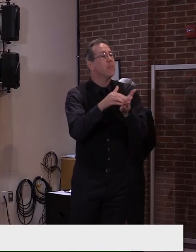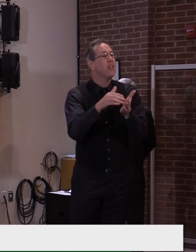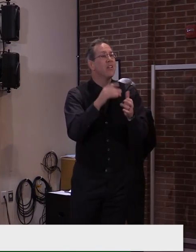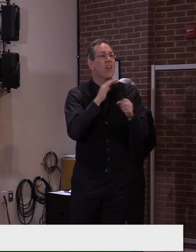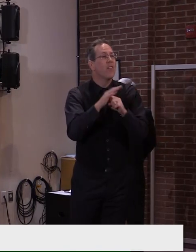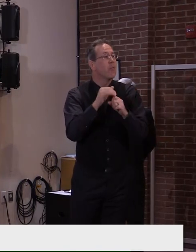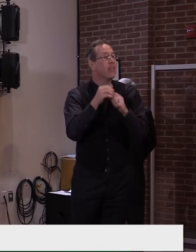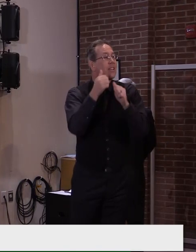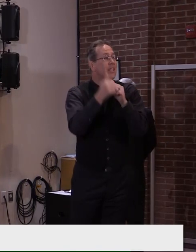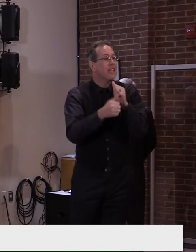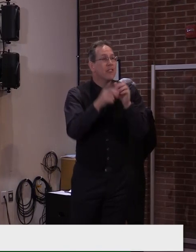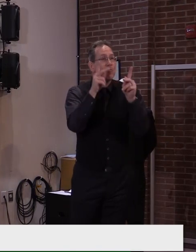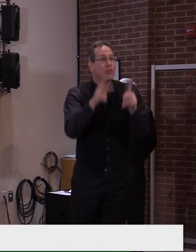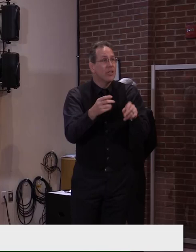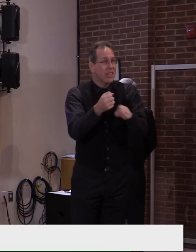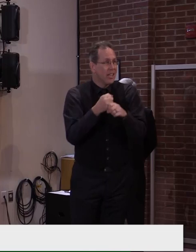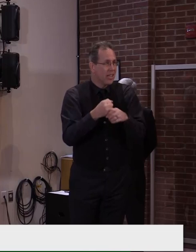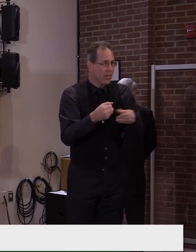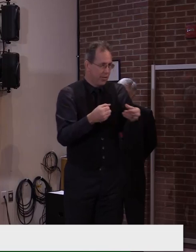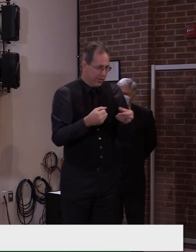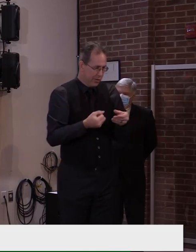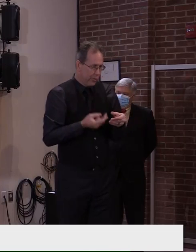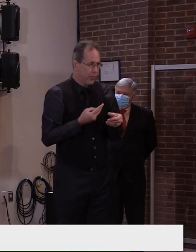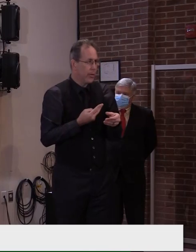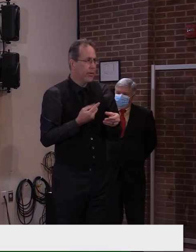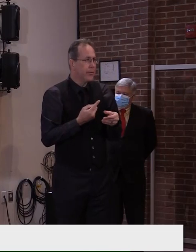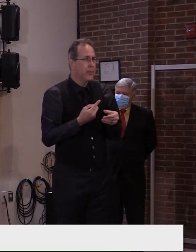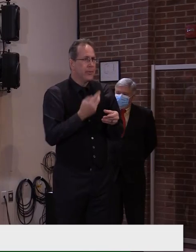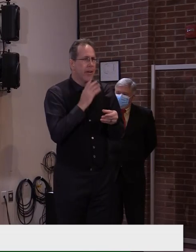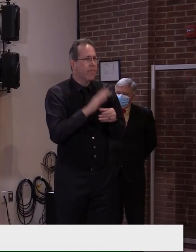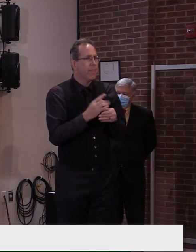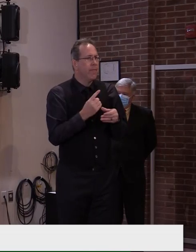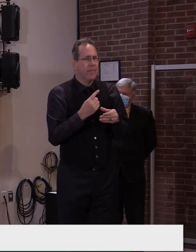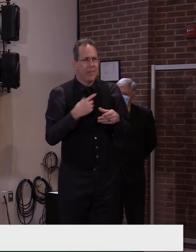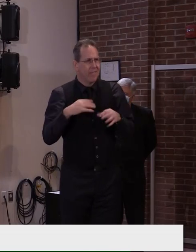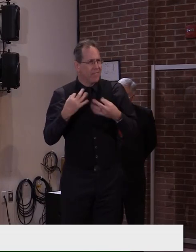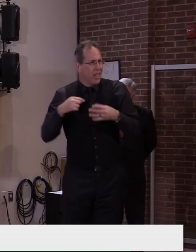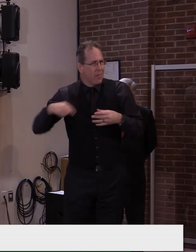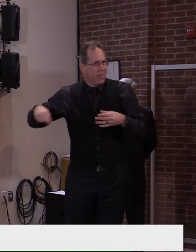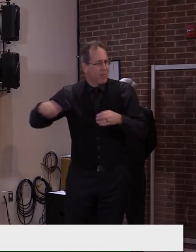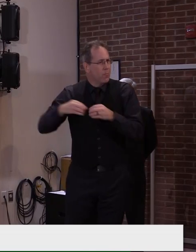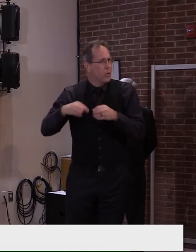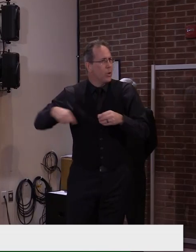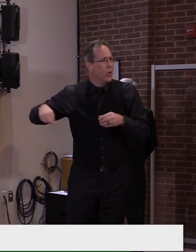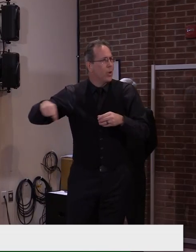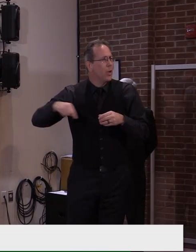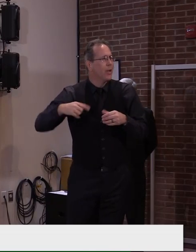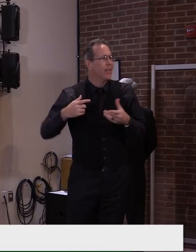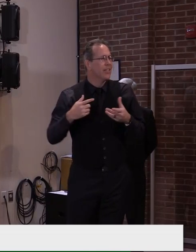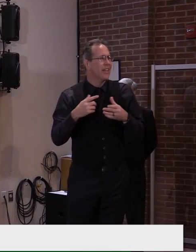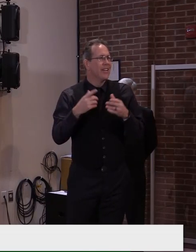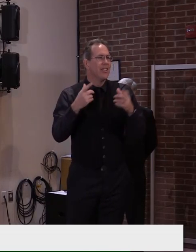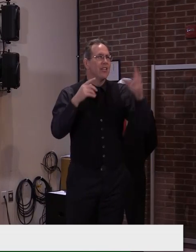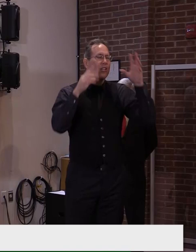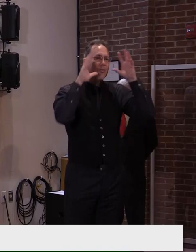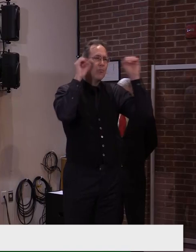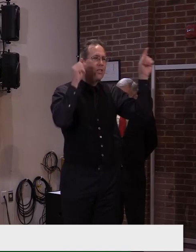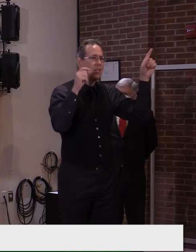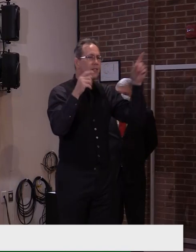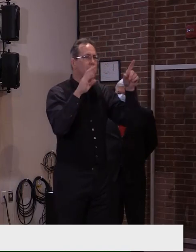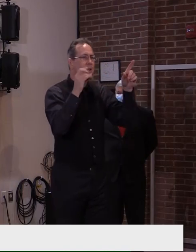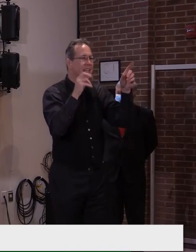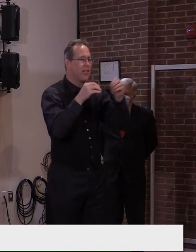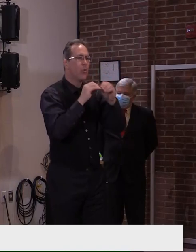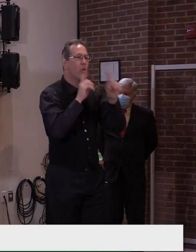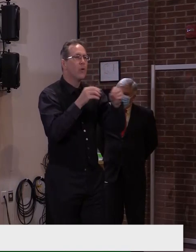We need to make sure that the Production Act is enforced, the Defense Production Act, and that we get more and more